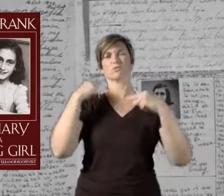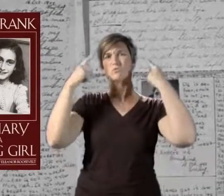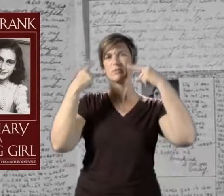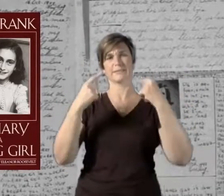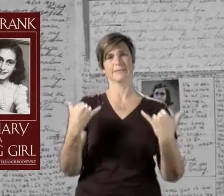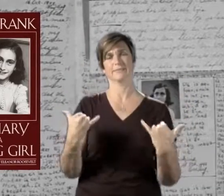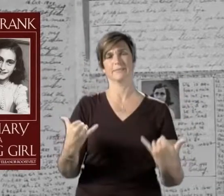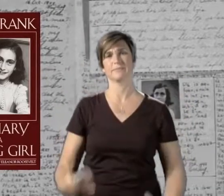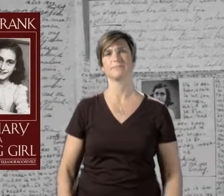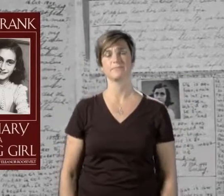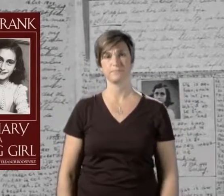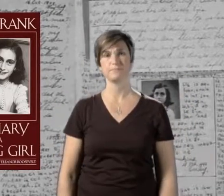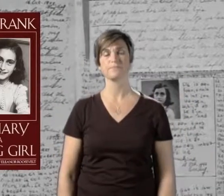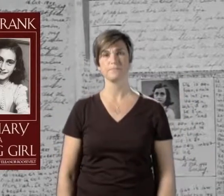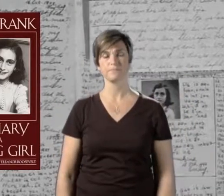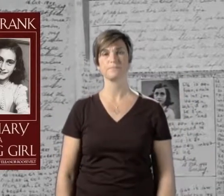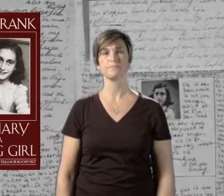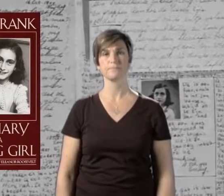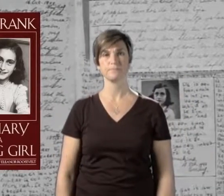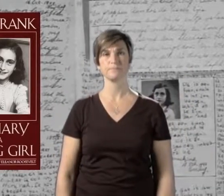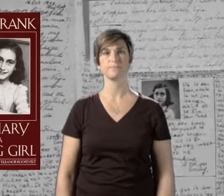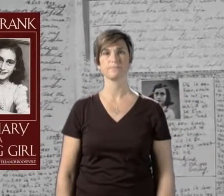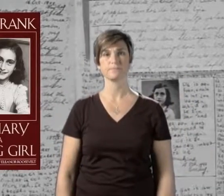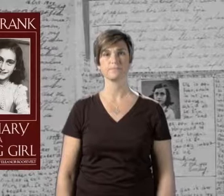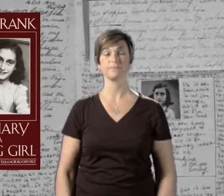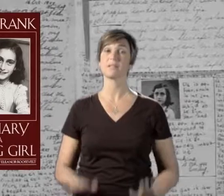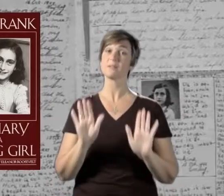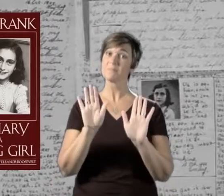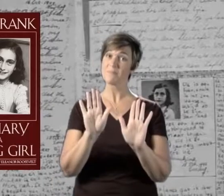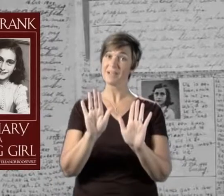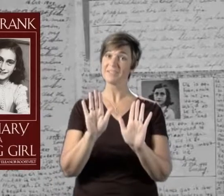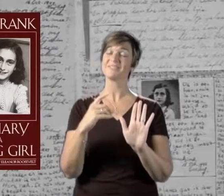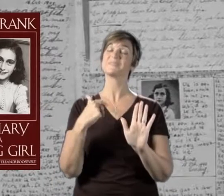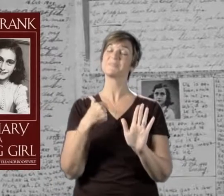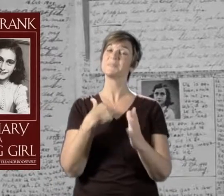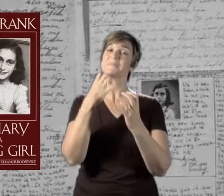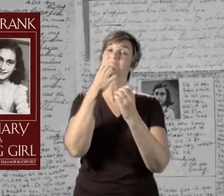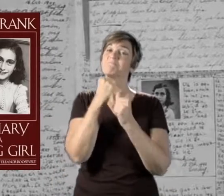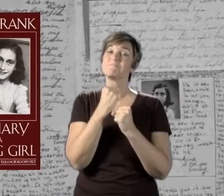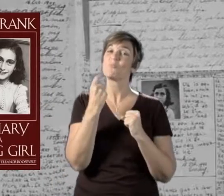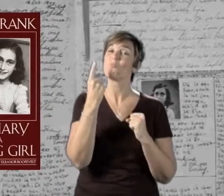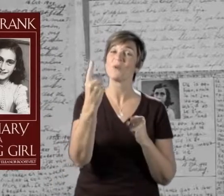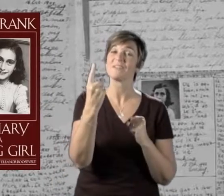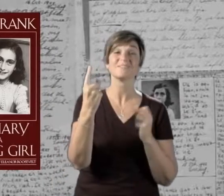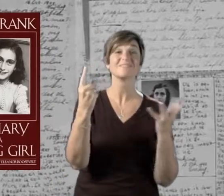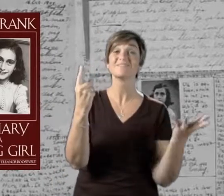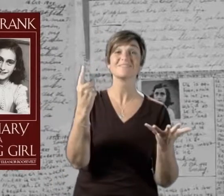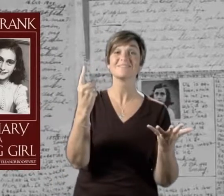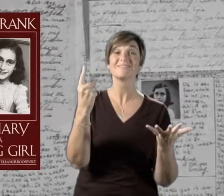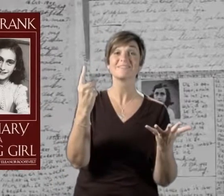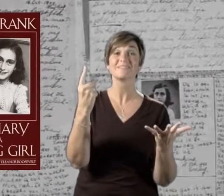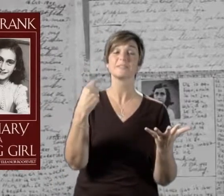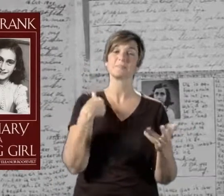But still, the brightest spot of all is that at least I can write down my thoughts and feelings.